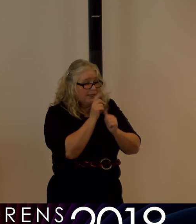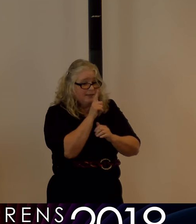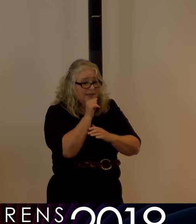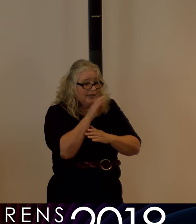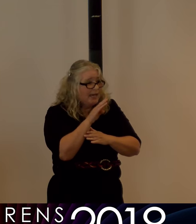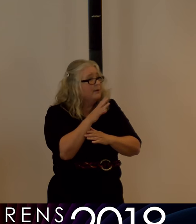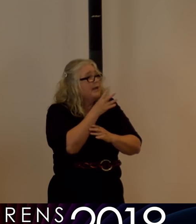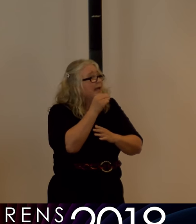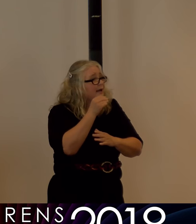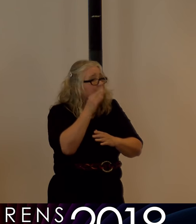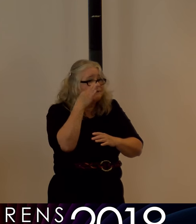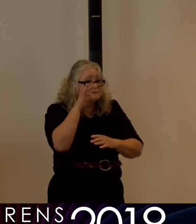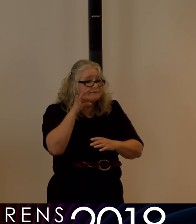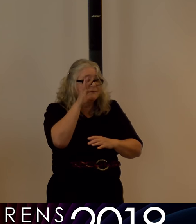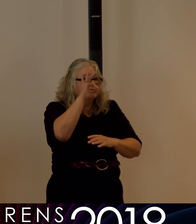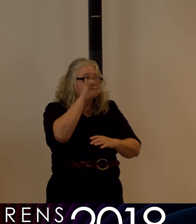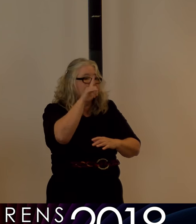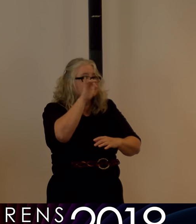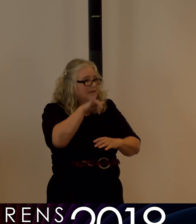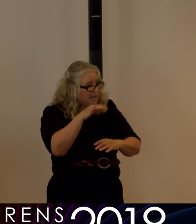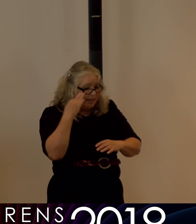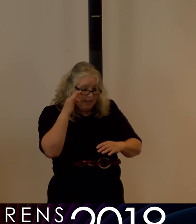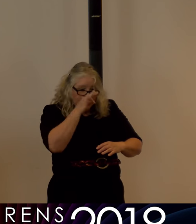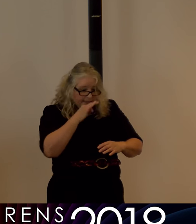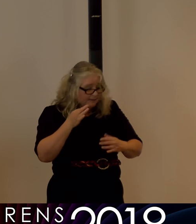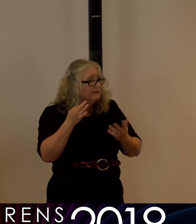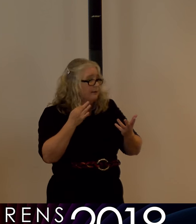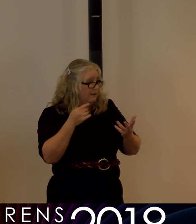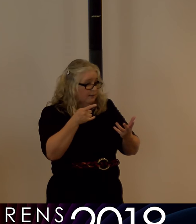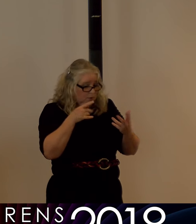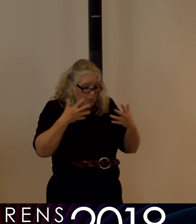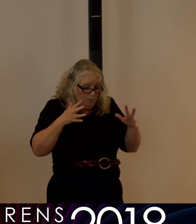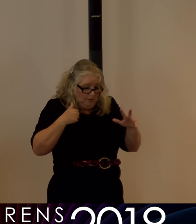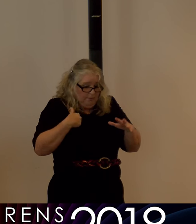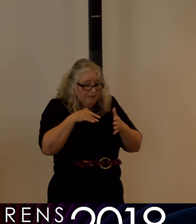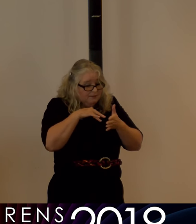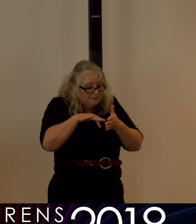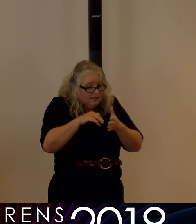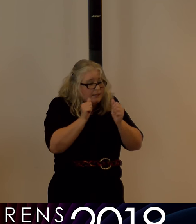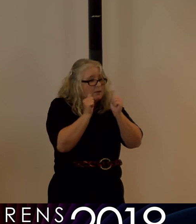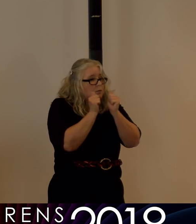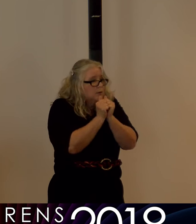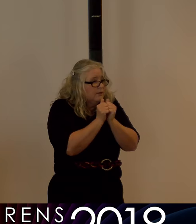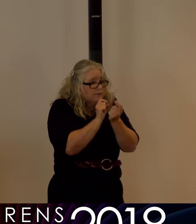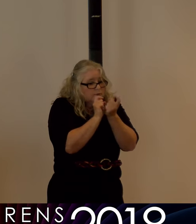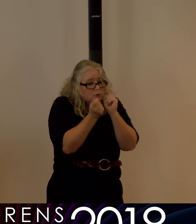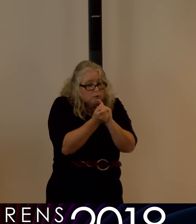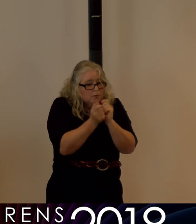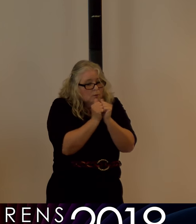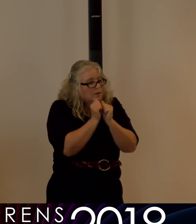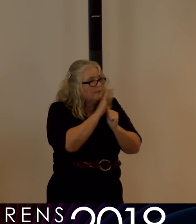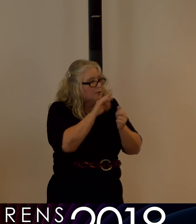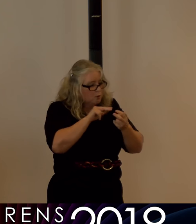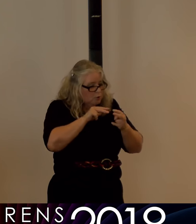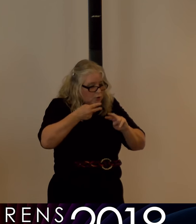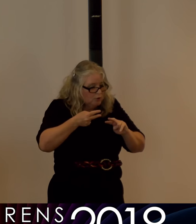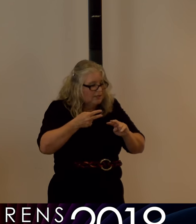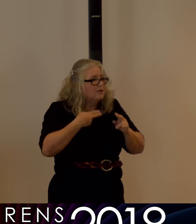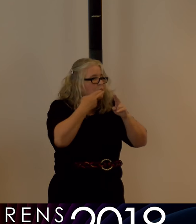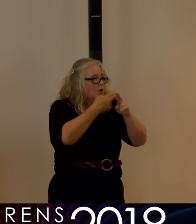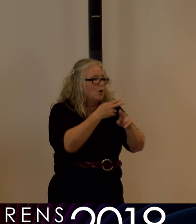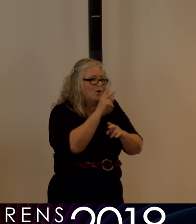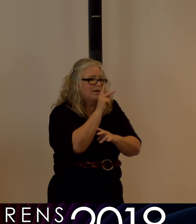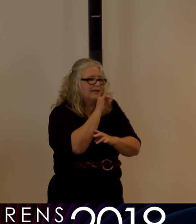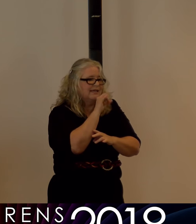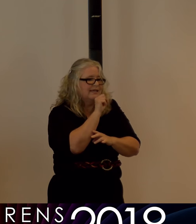were flies that had already been studied with mutations in a gene called Kismet, which is similar to CHD7.